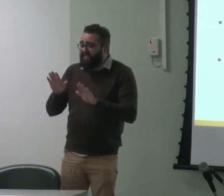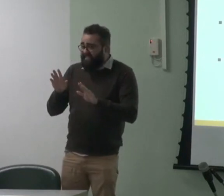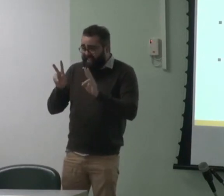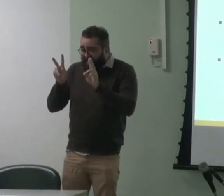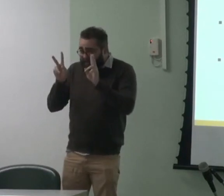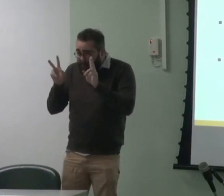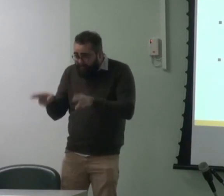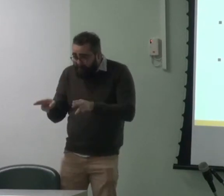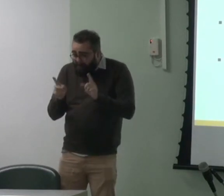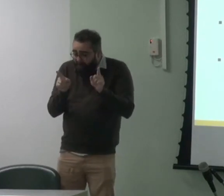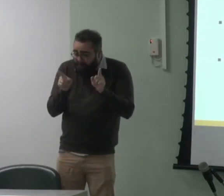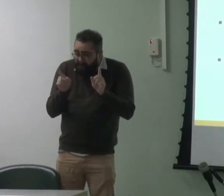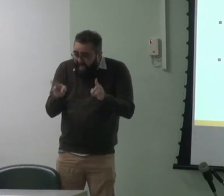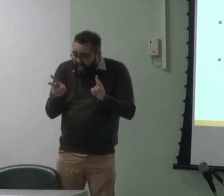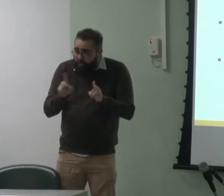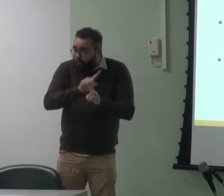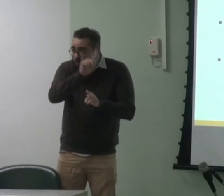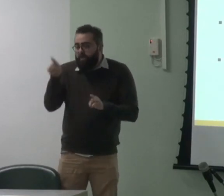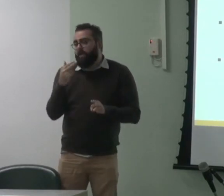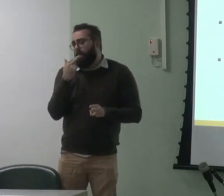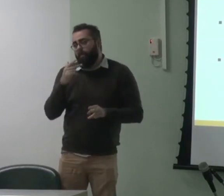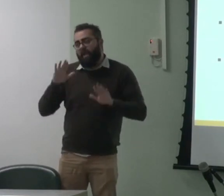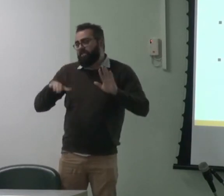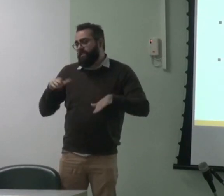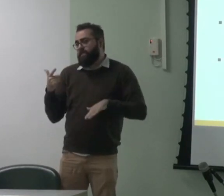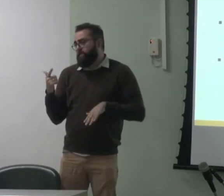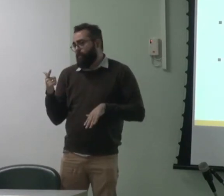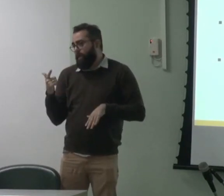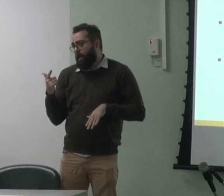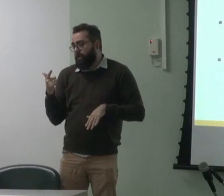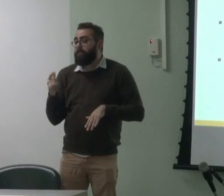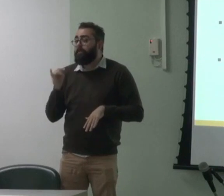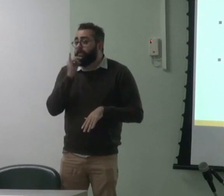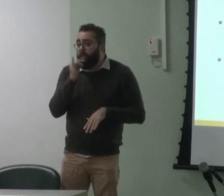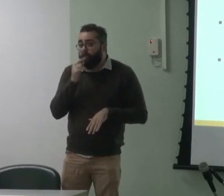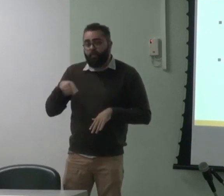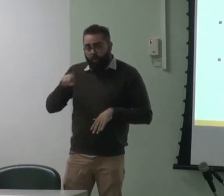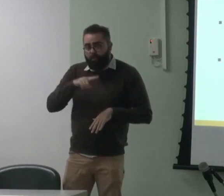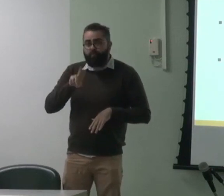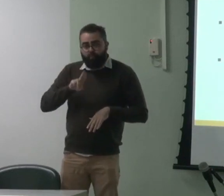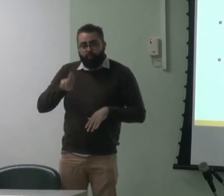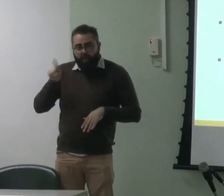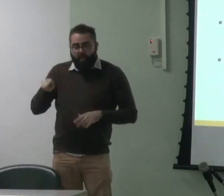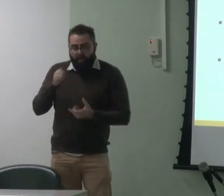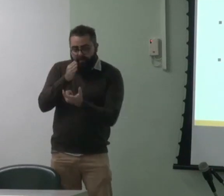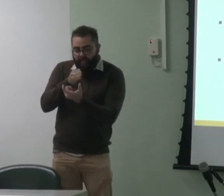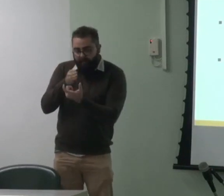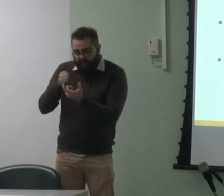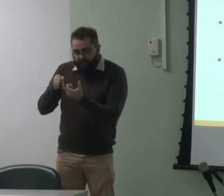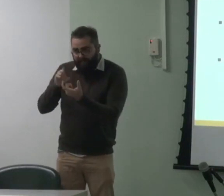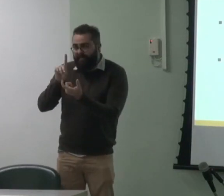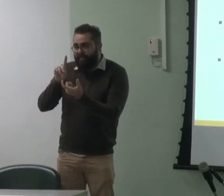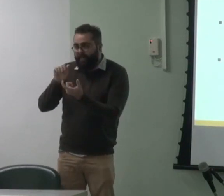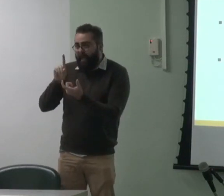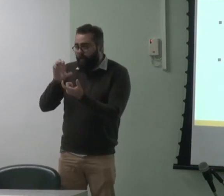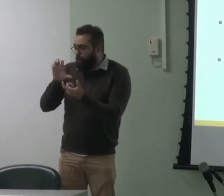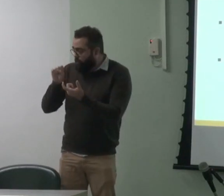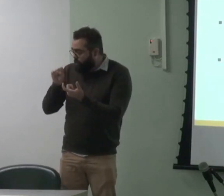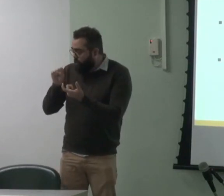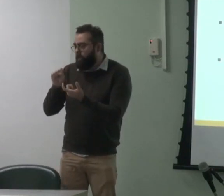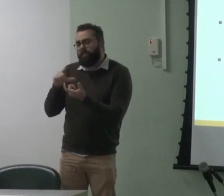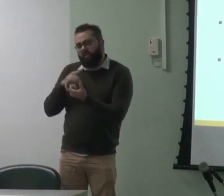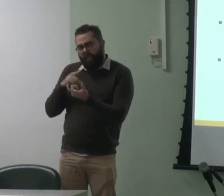in that language. If we have this morphologically segmented data, we can have closer insights